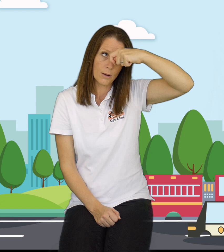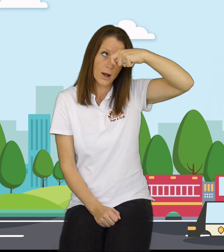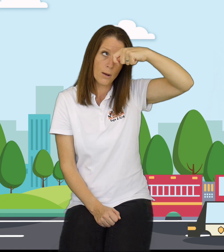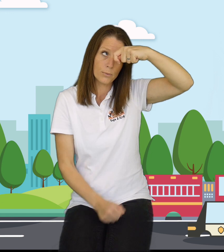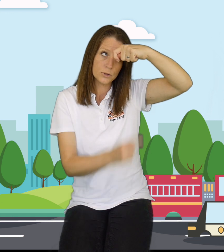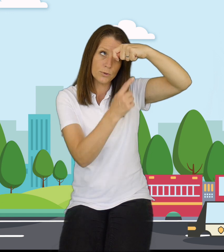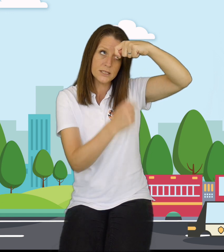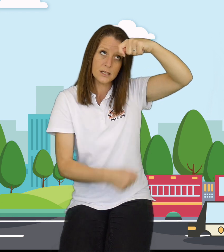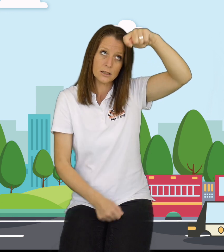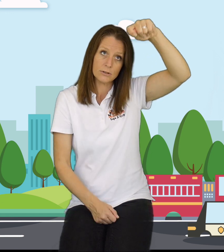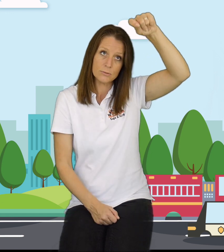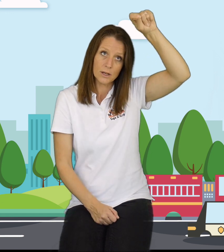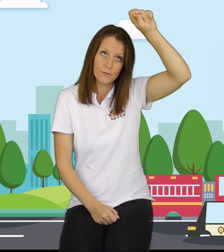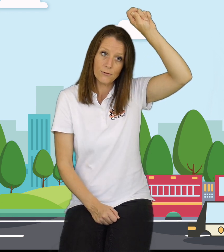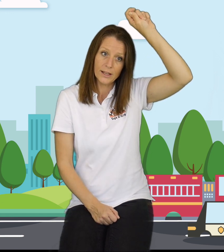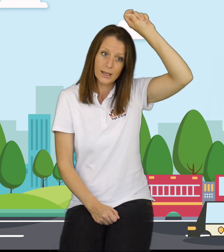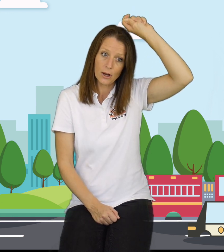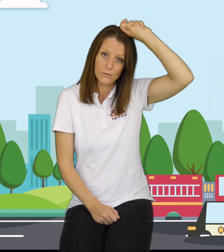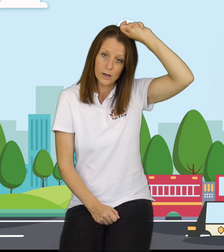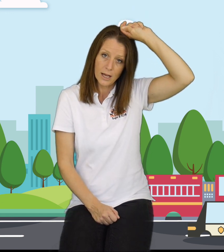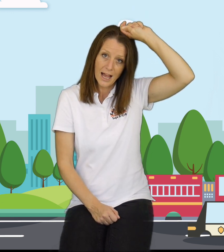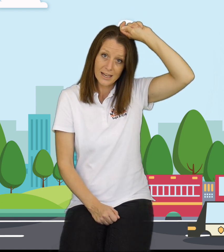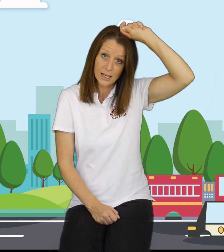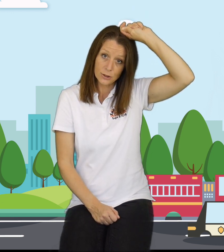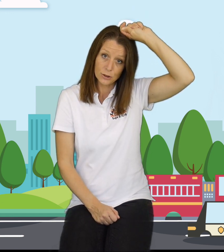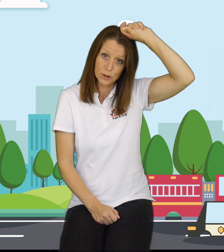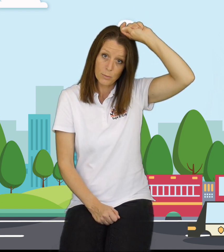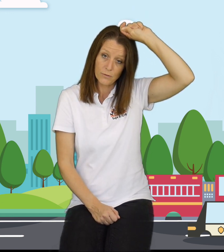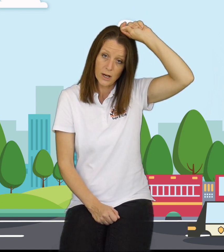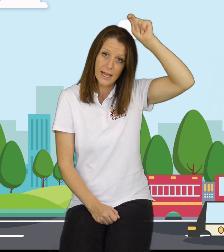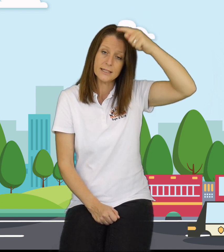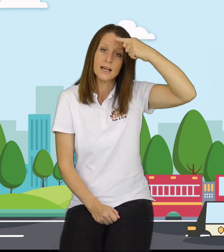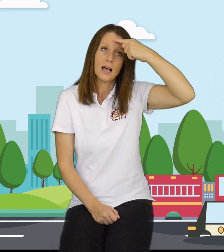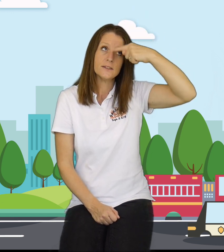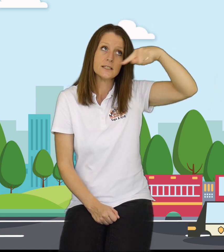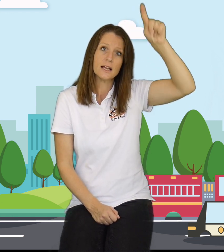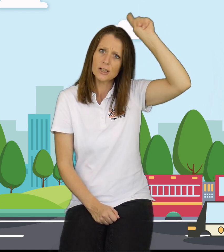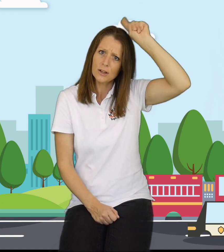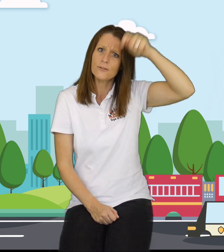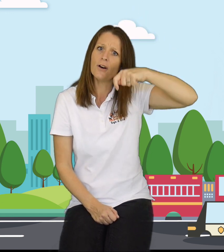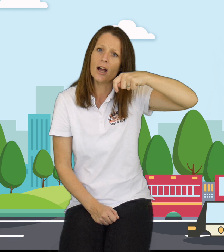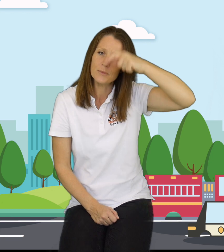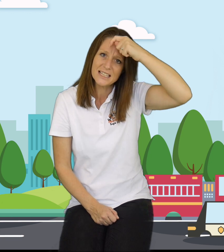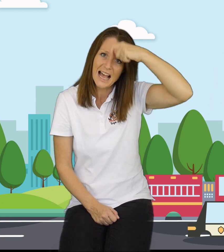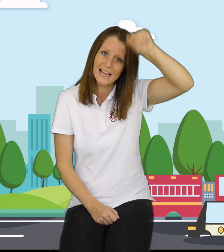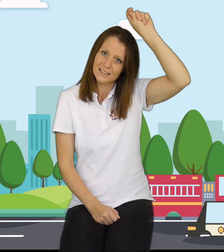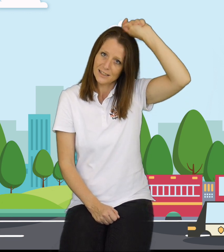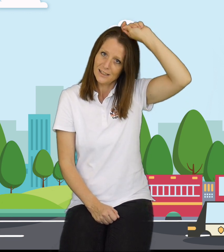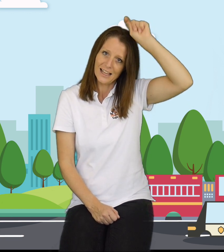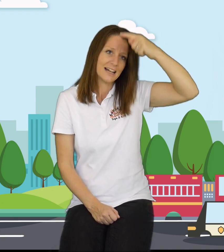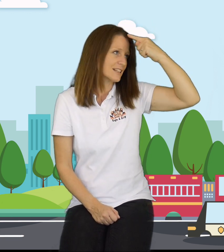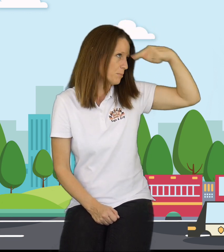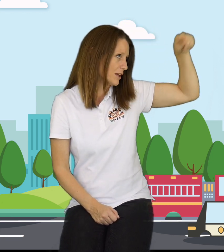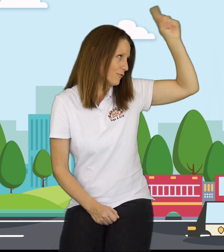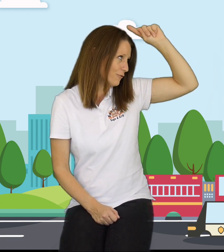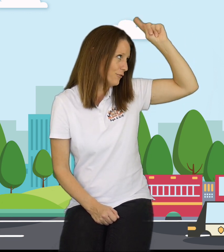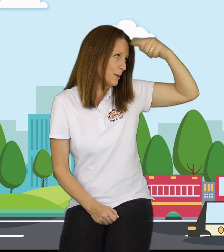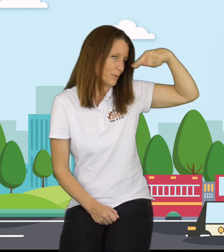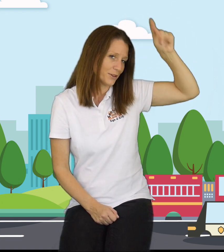up, twisting at the wrist. We're going to flick it over and end on the top of our head. And this is like, you know, the fireman's hat that has that big flip at the